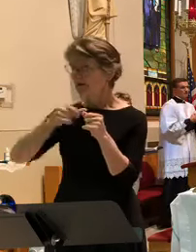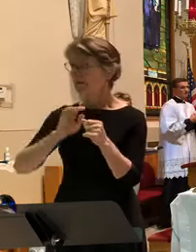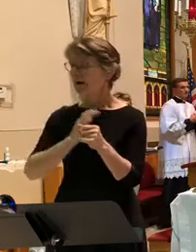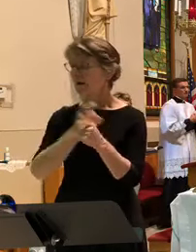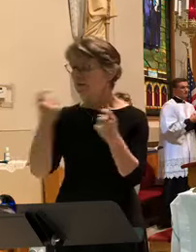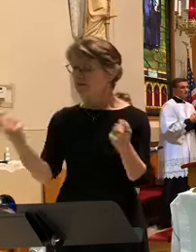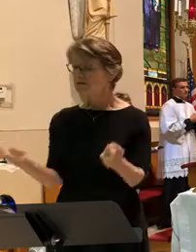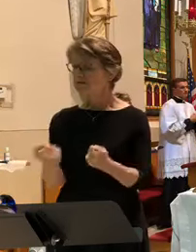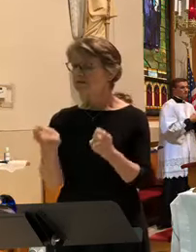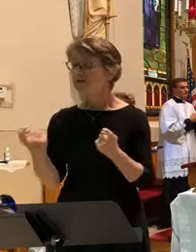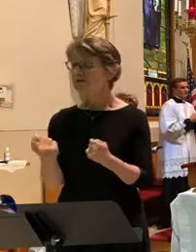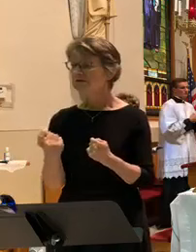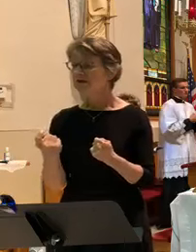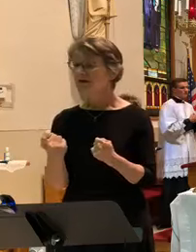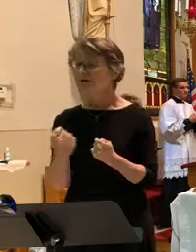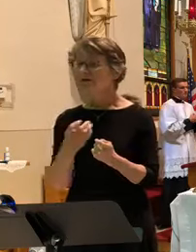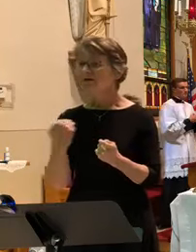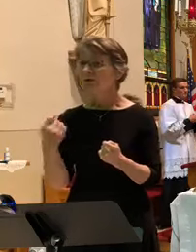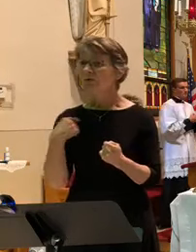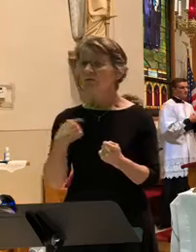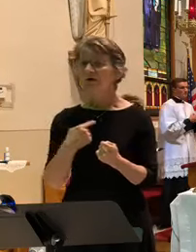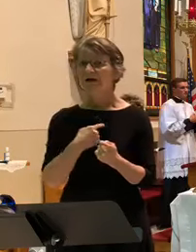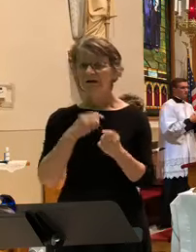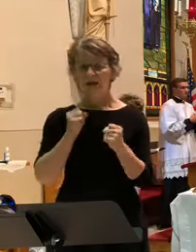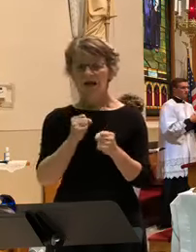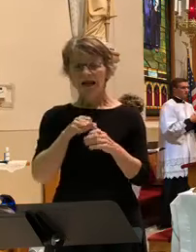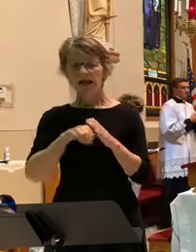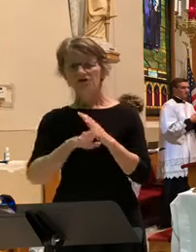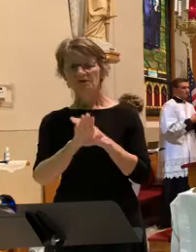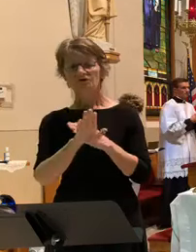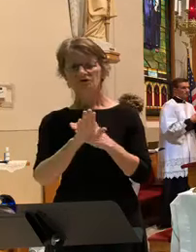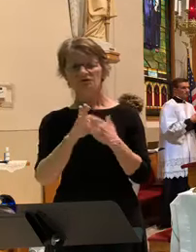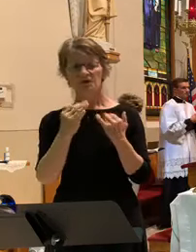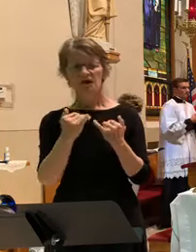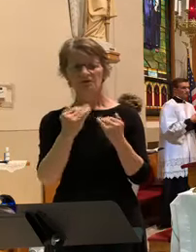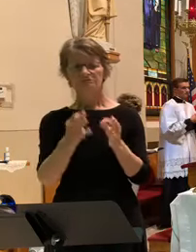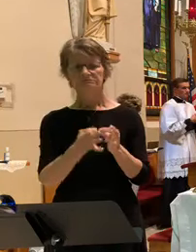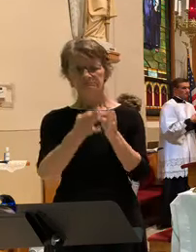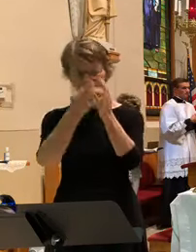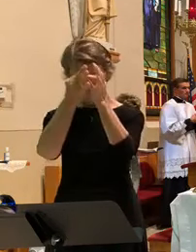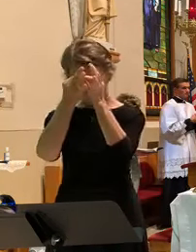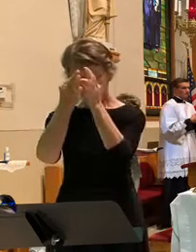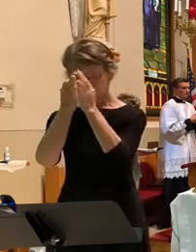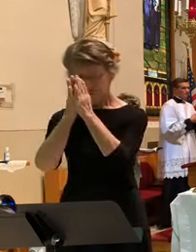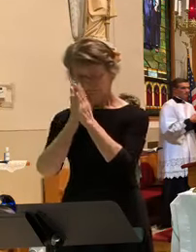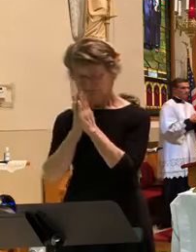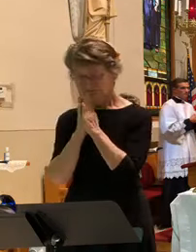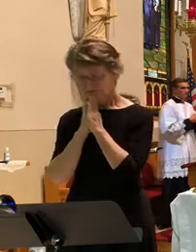Enter into the mystery of this holy universe.